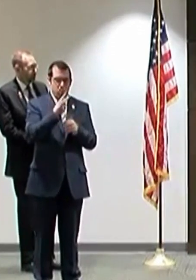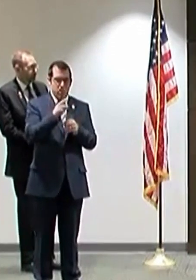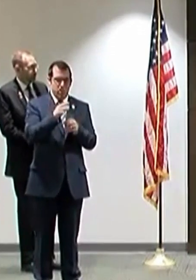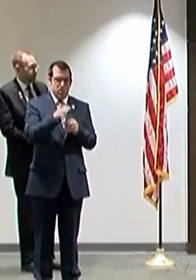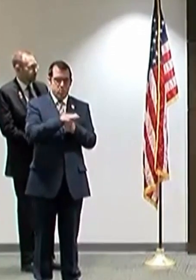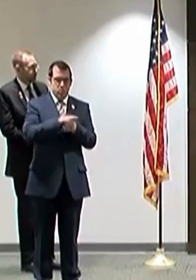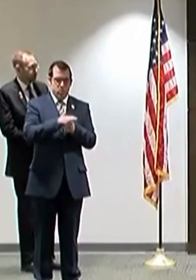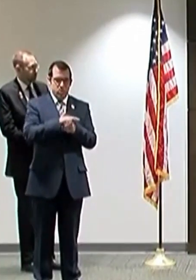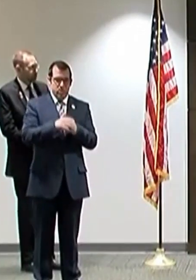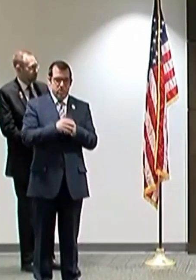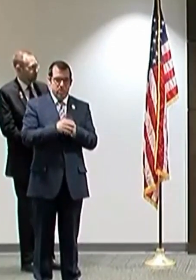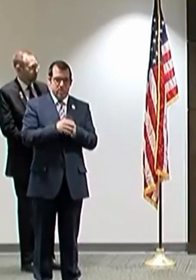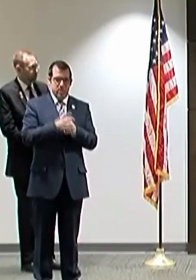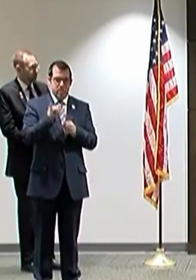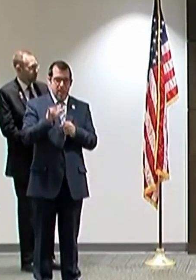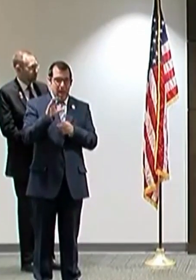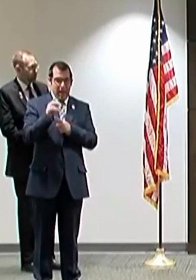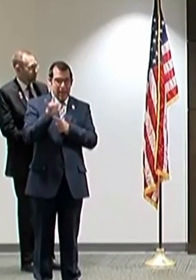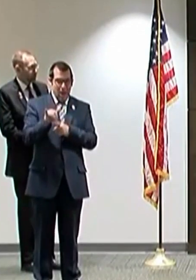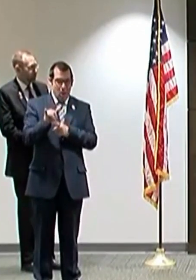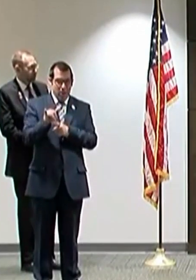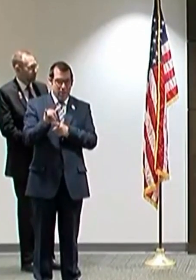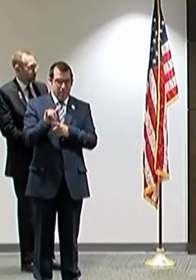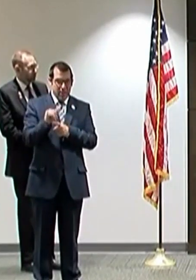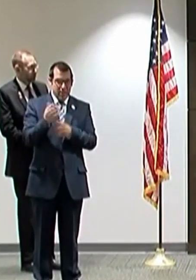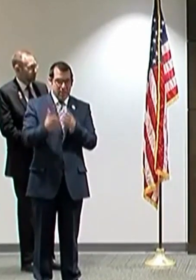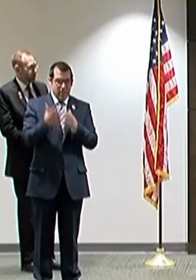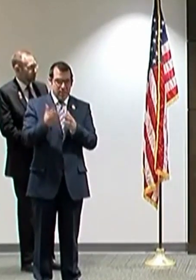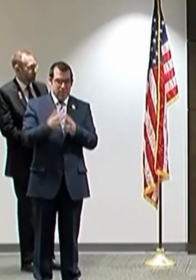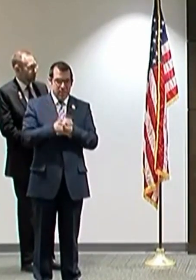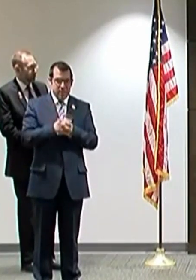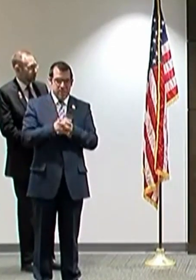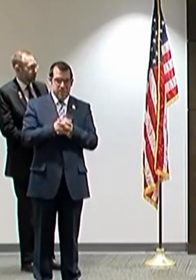region by county, perhaps.